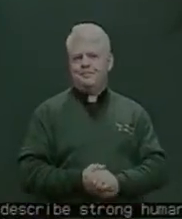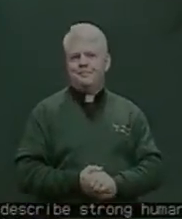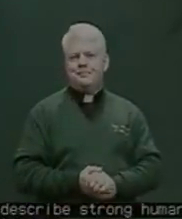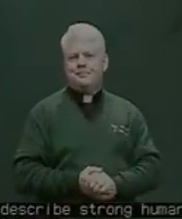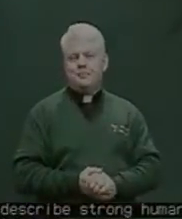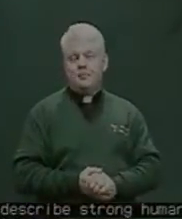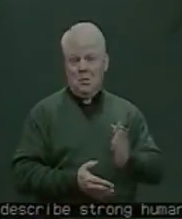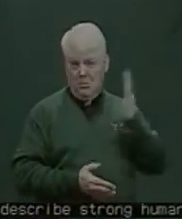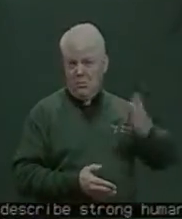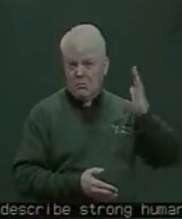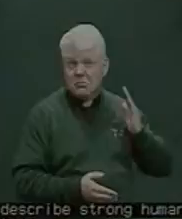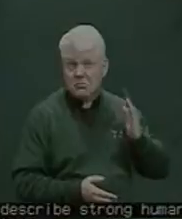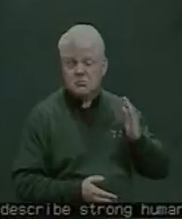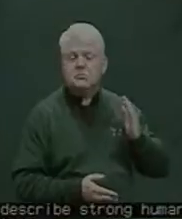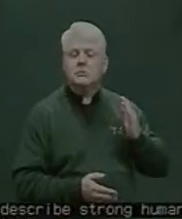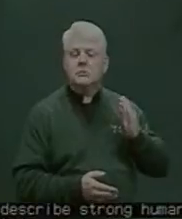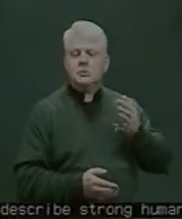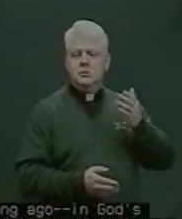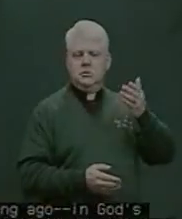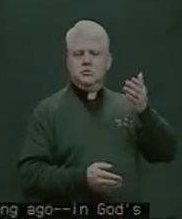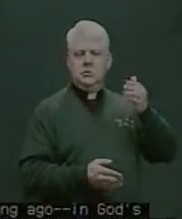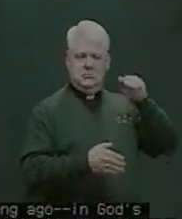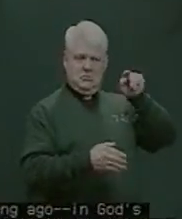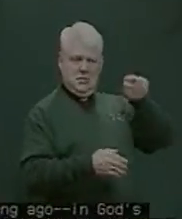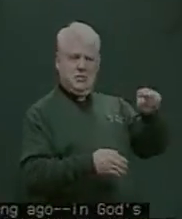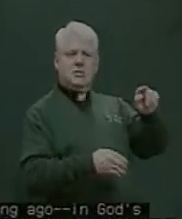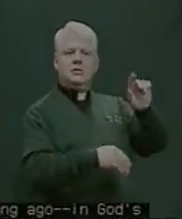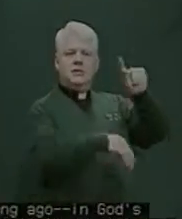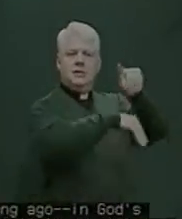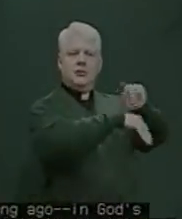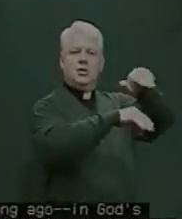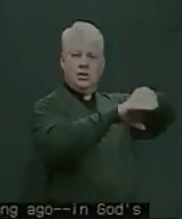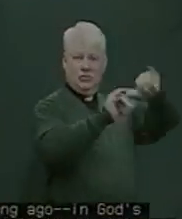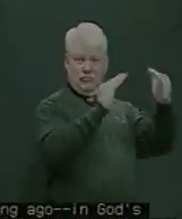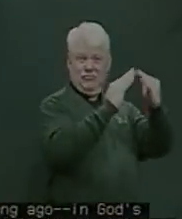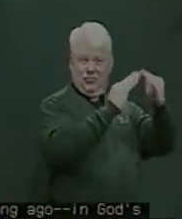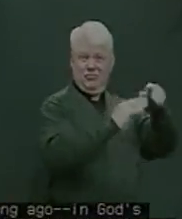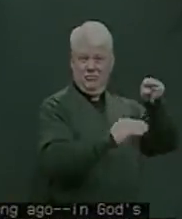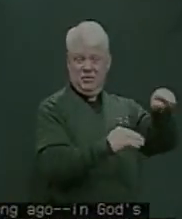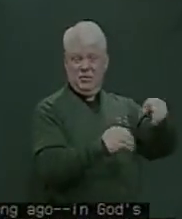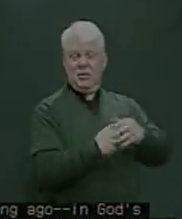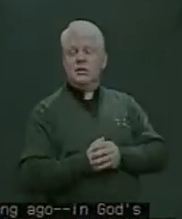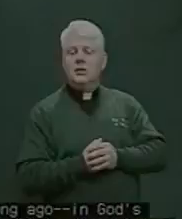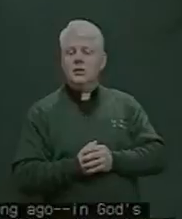feelings. 7. ago, in God's temple in Jerusalem,